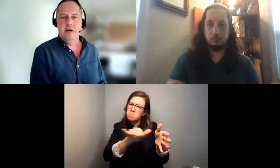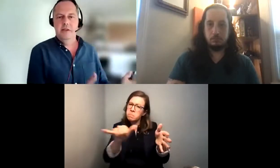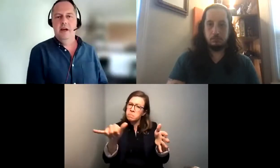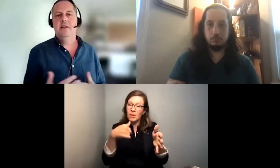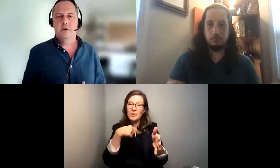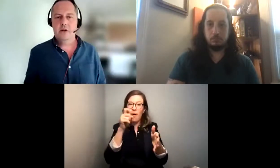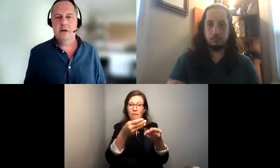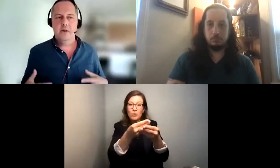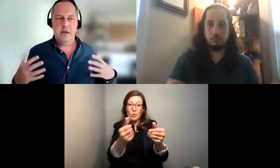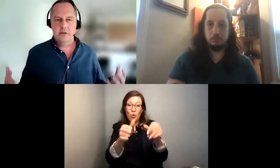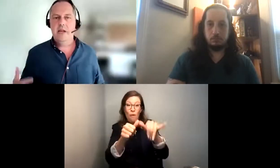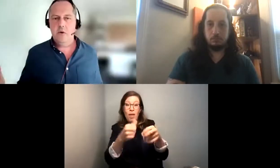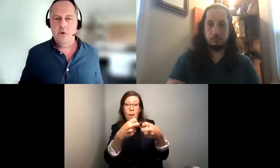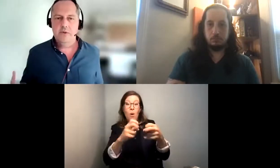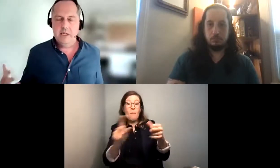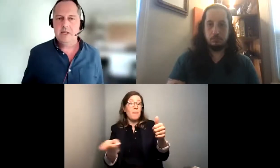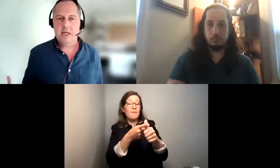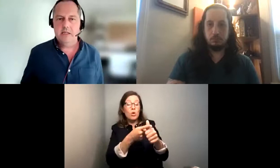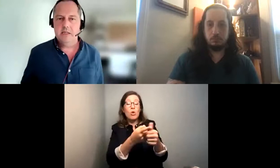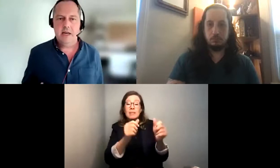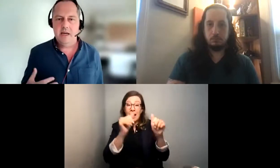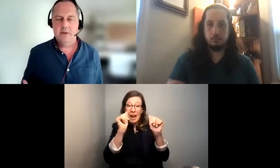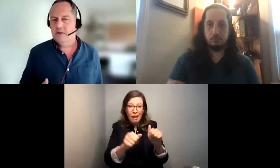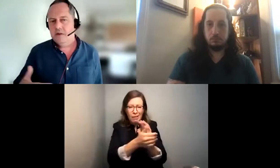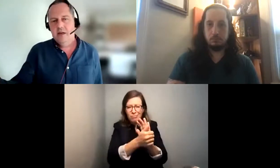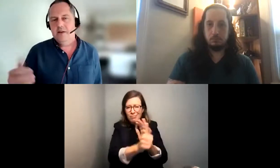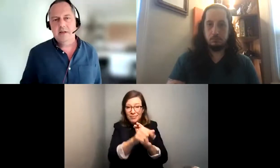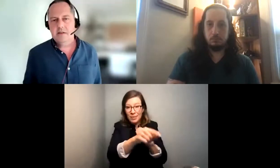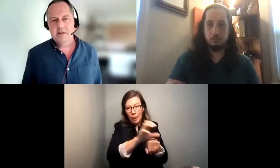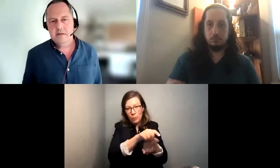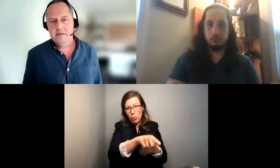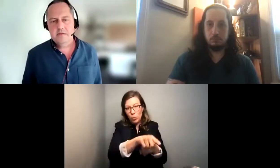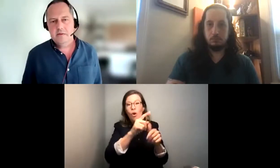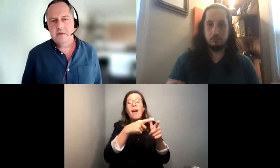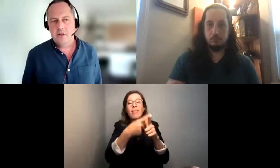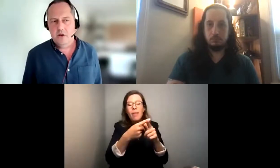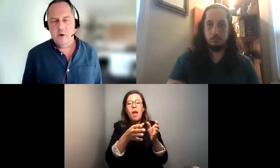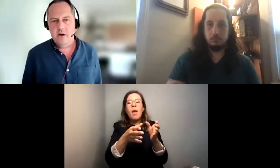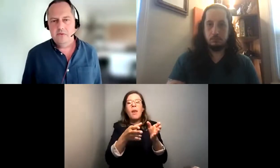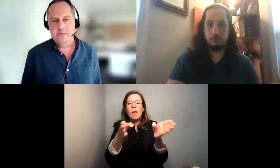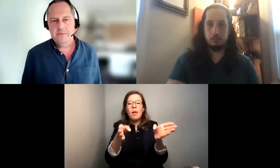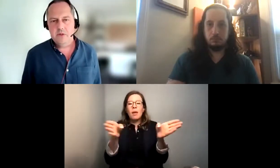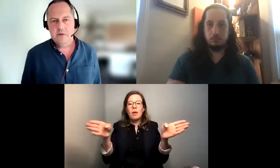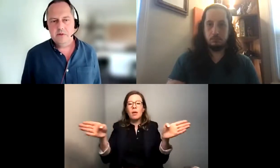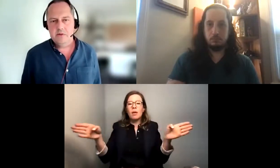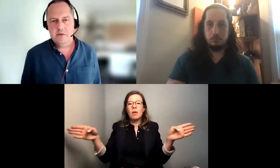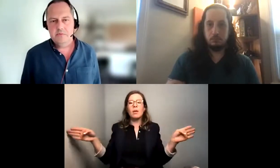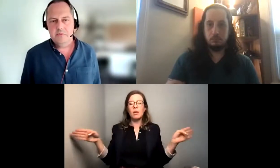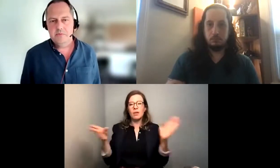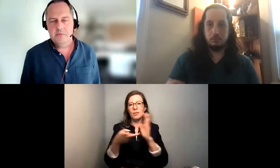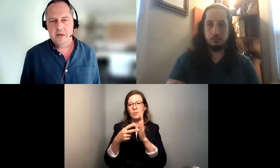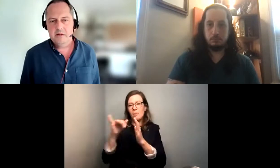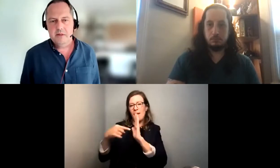first, and then you would look at, okay, so now all of these edge cases, how, so I think that's a long way off.